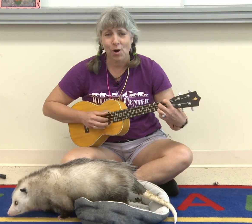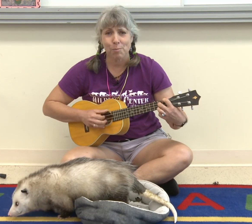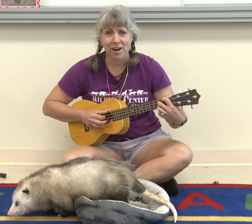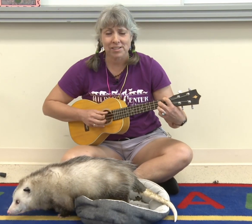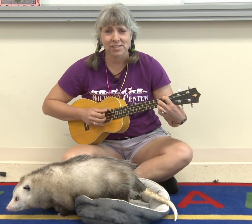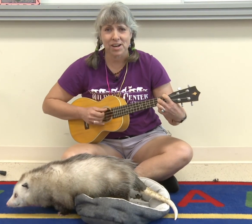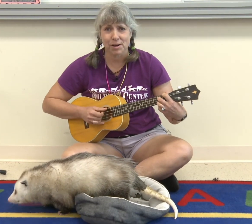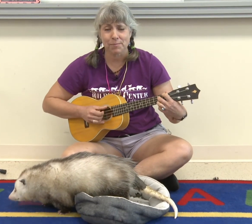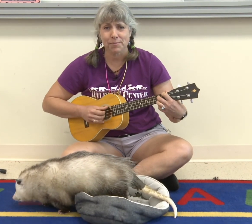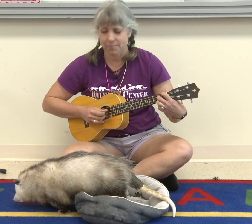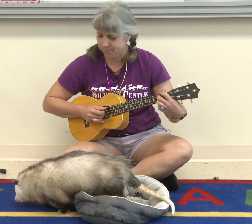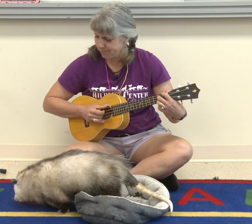opossum,